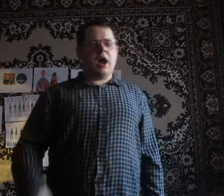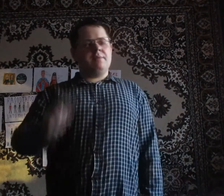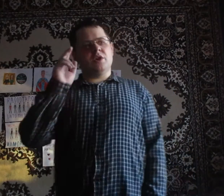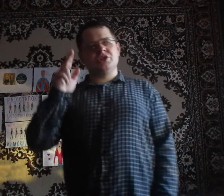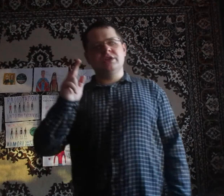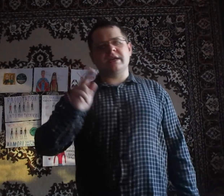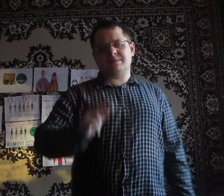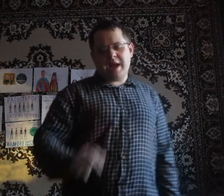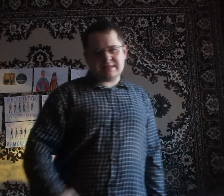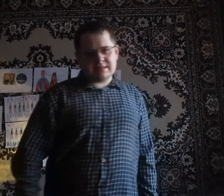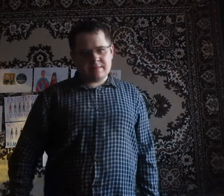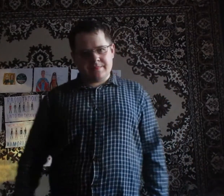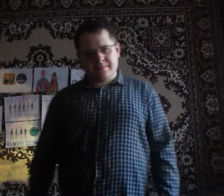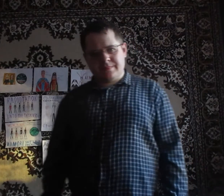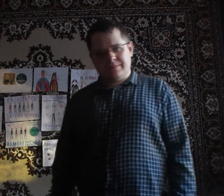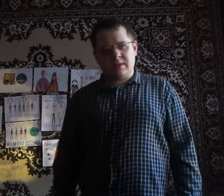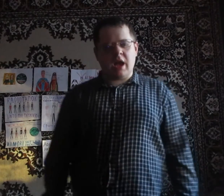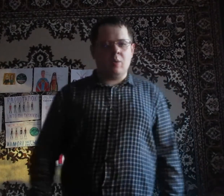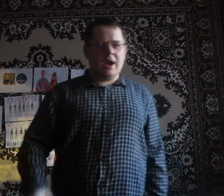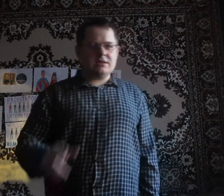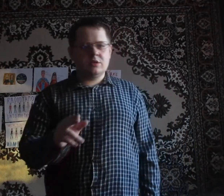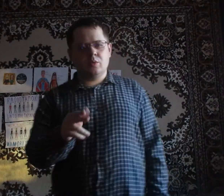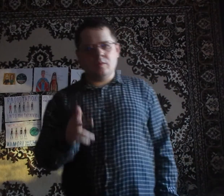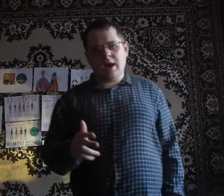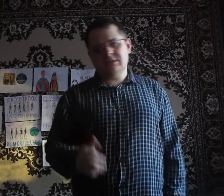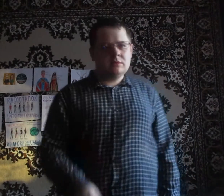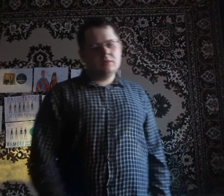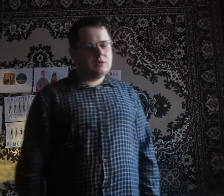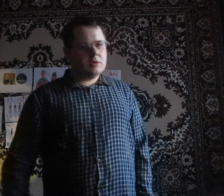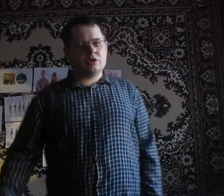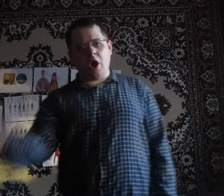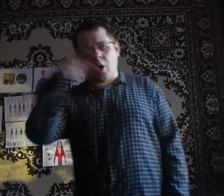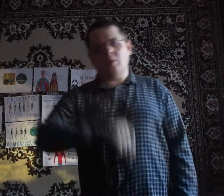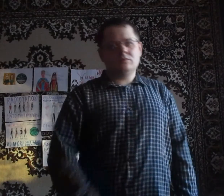What? Go!